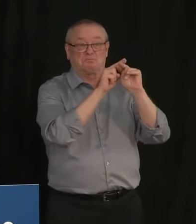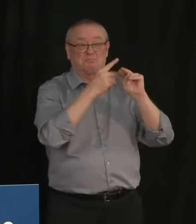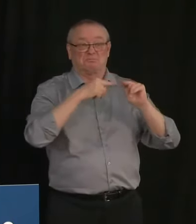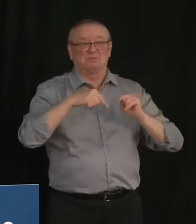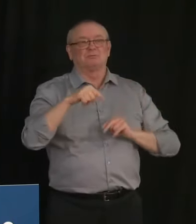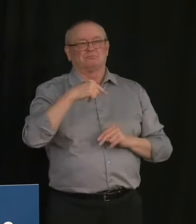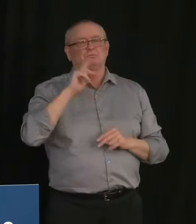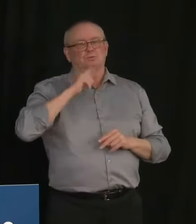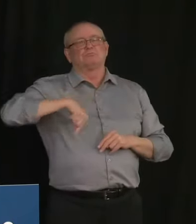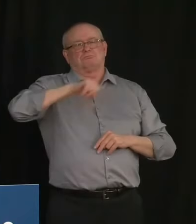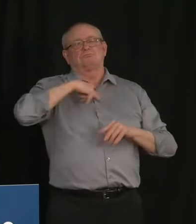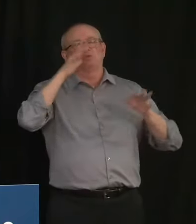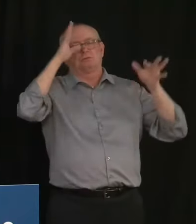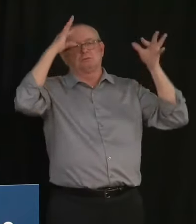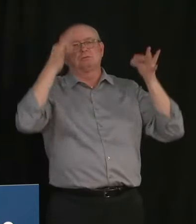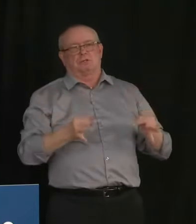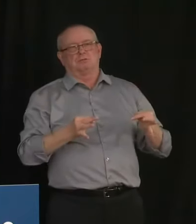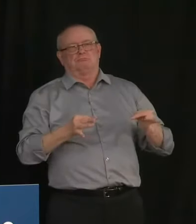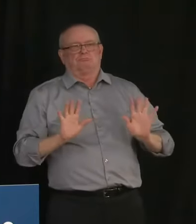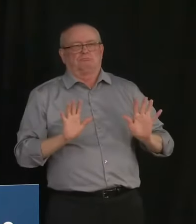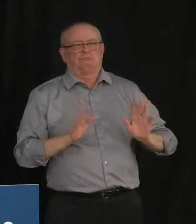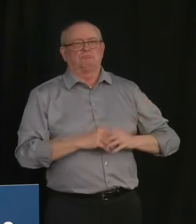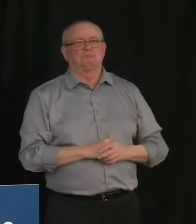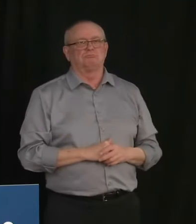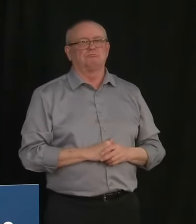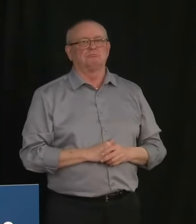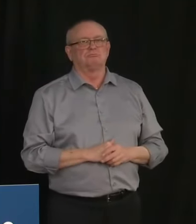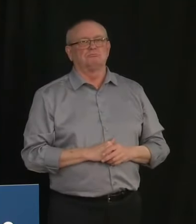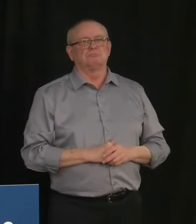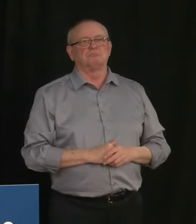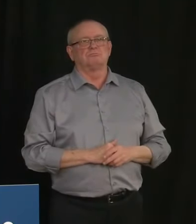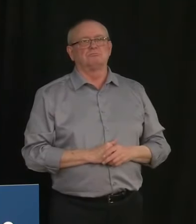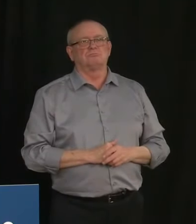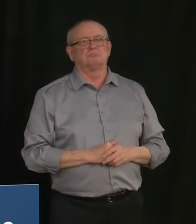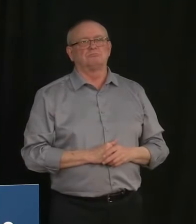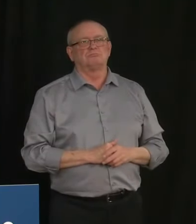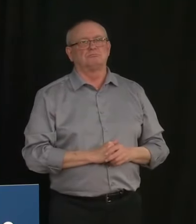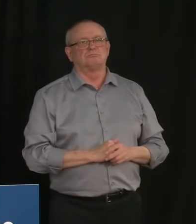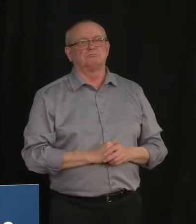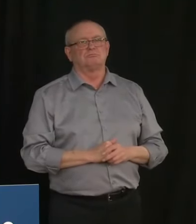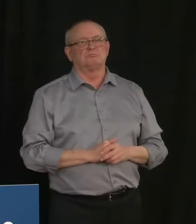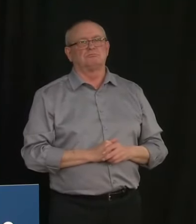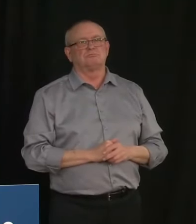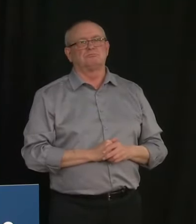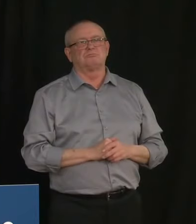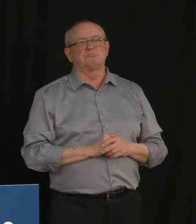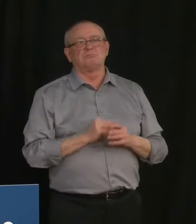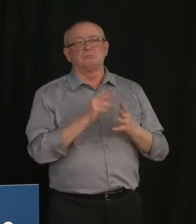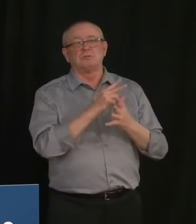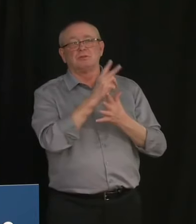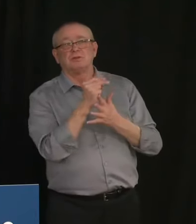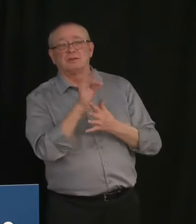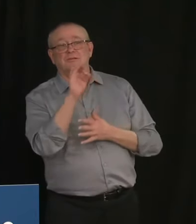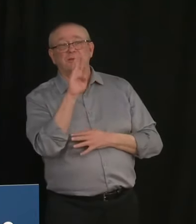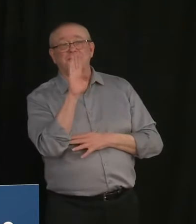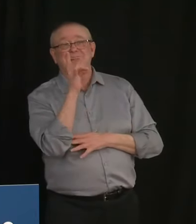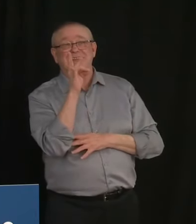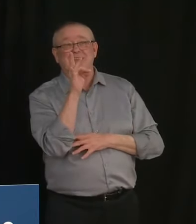proceed with our stepping forward as we've planned, or if that needs to be paused or